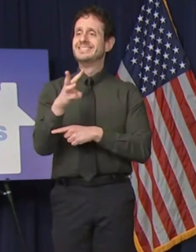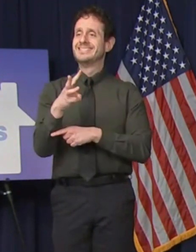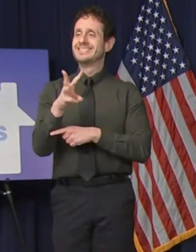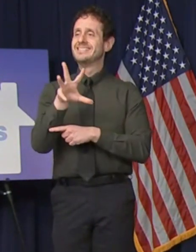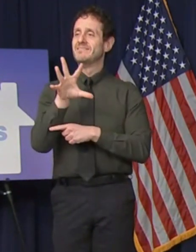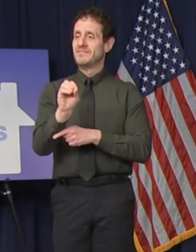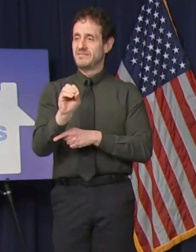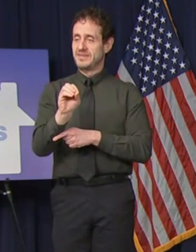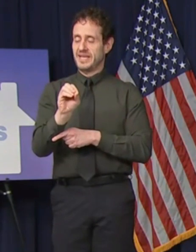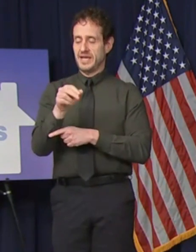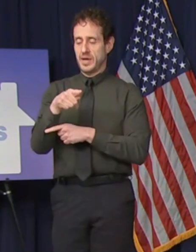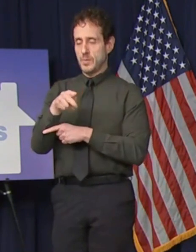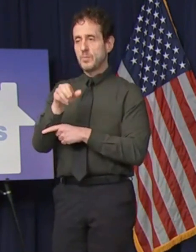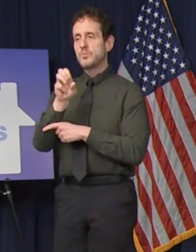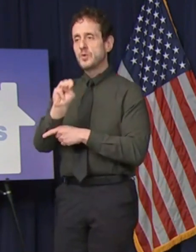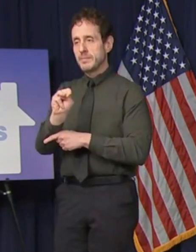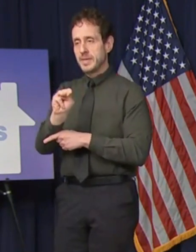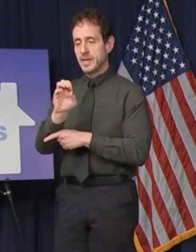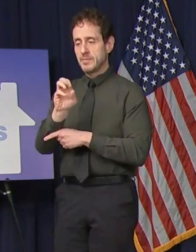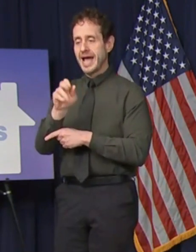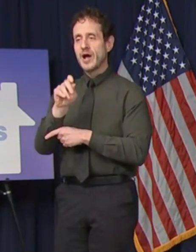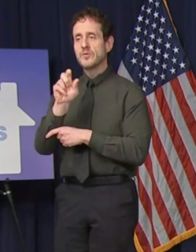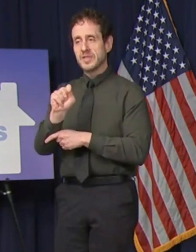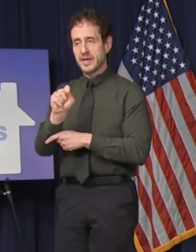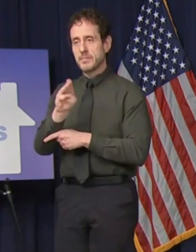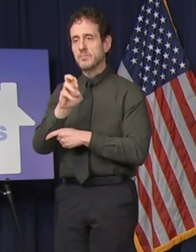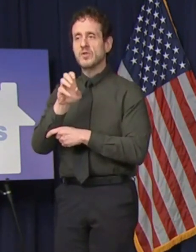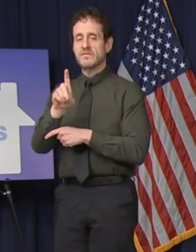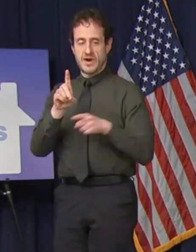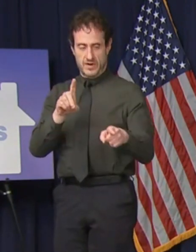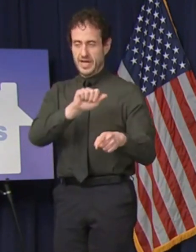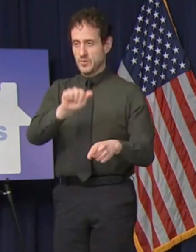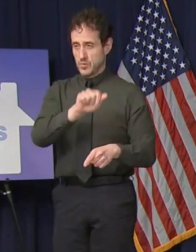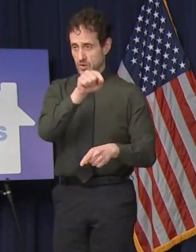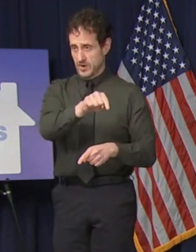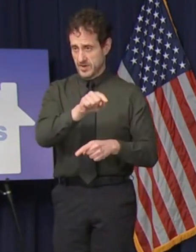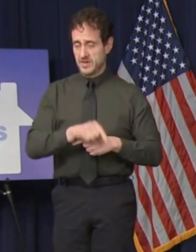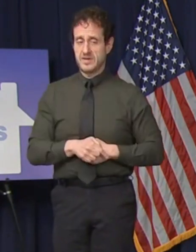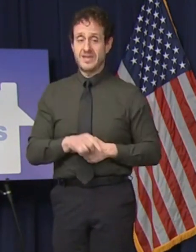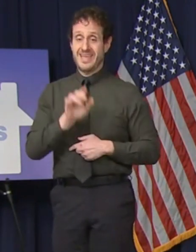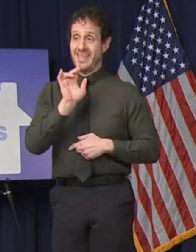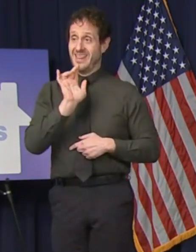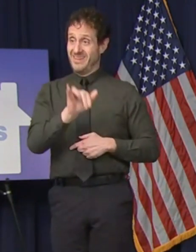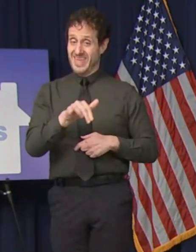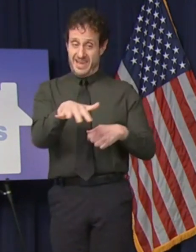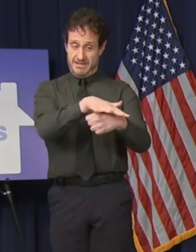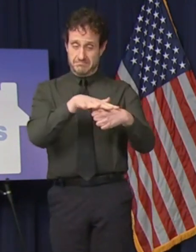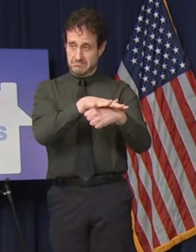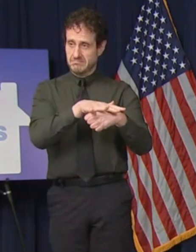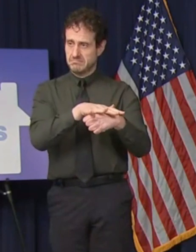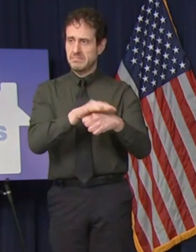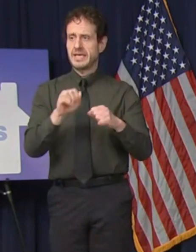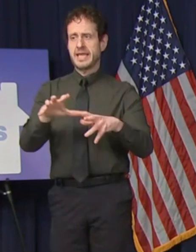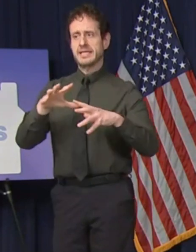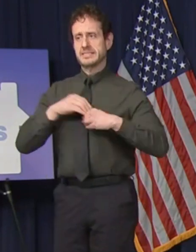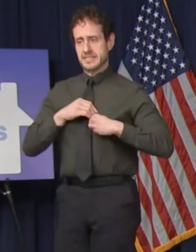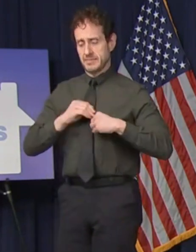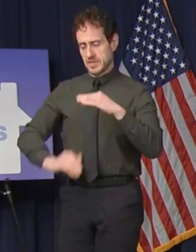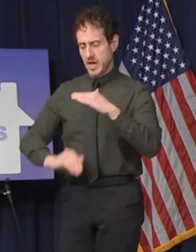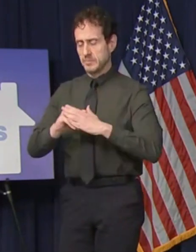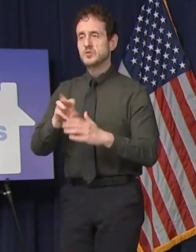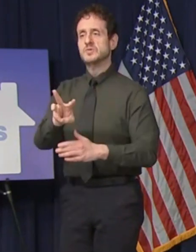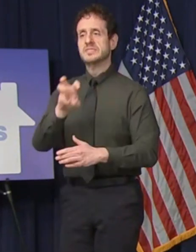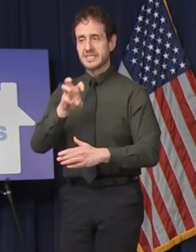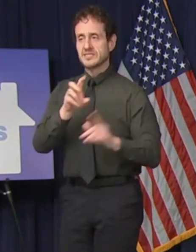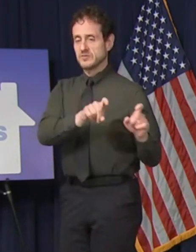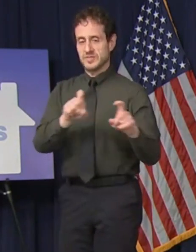1650 Premium Outlet Boulevard in Aurora. That location can take up to 600 specimens per